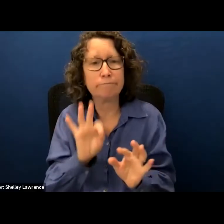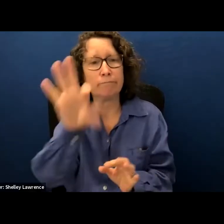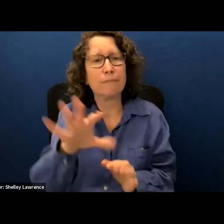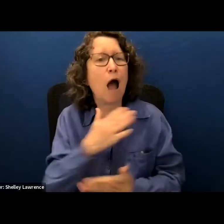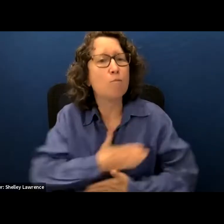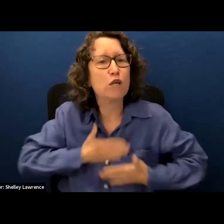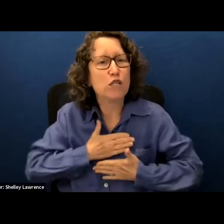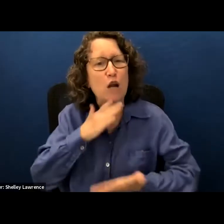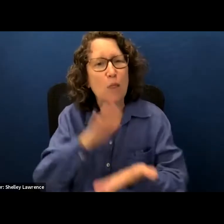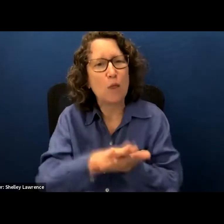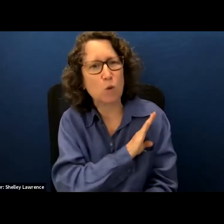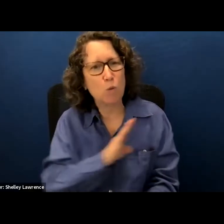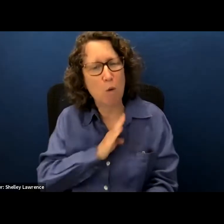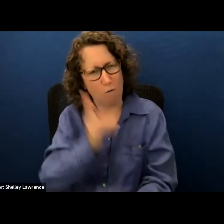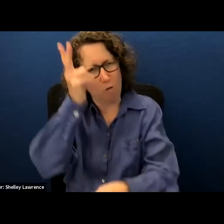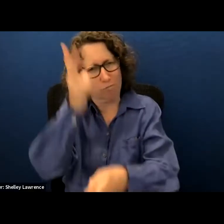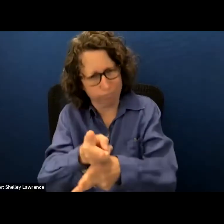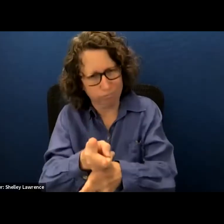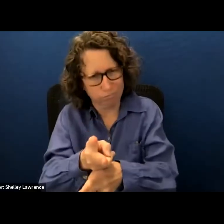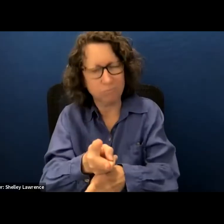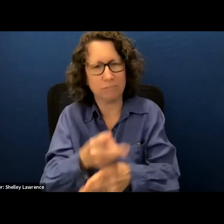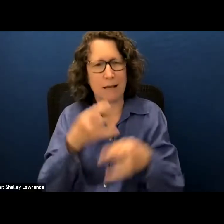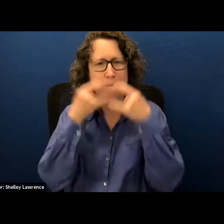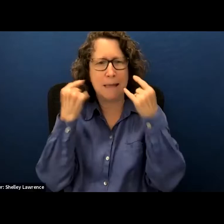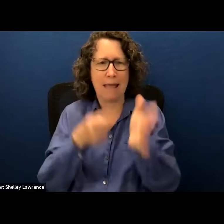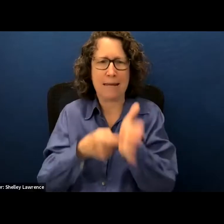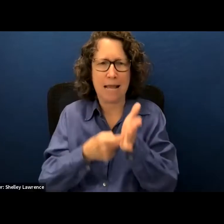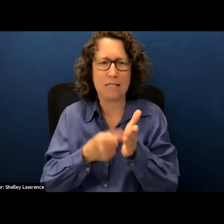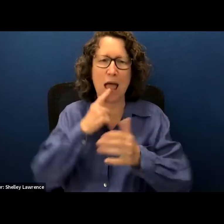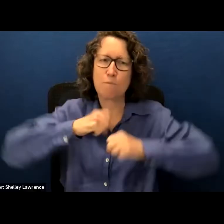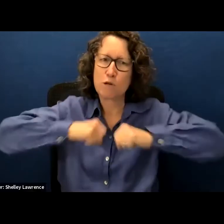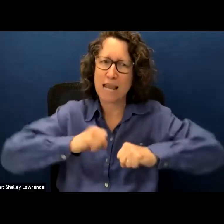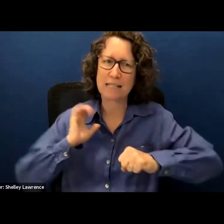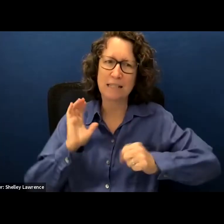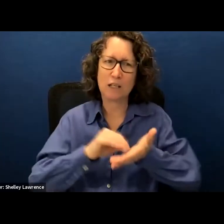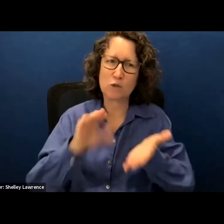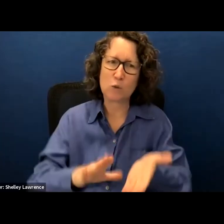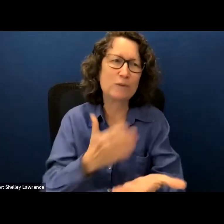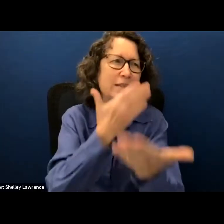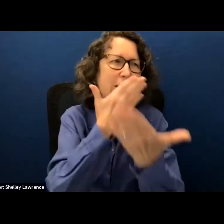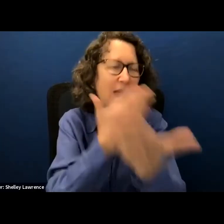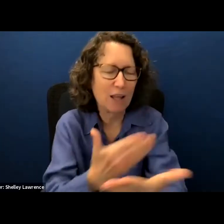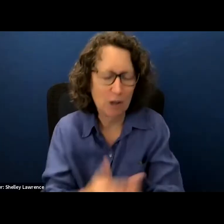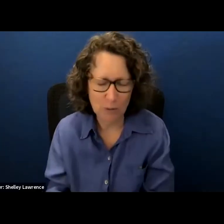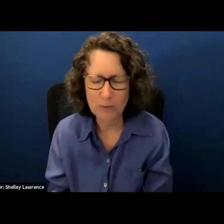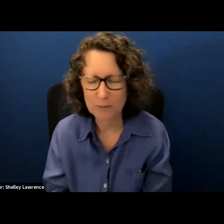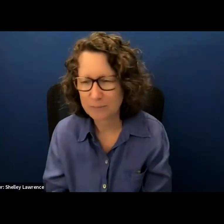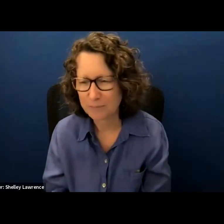appreciation to the school board for maintaining these mask mandates and protecting the student body. So thank you.